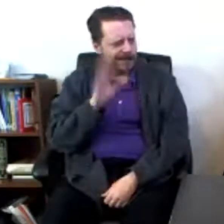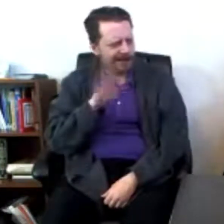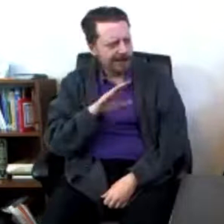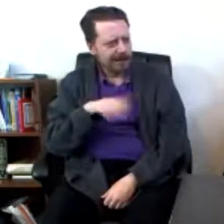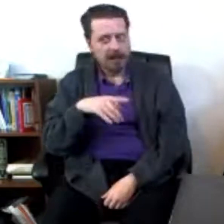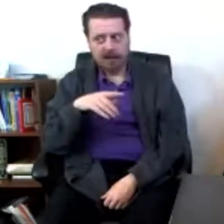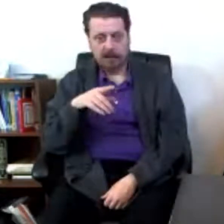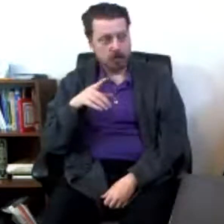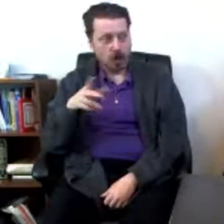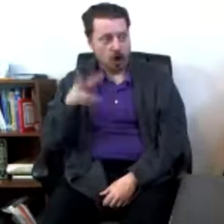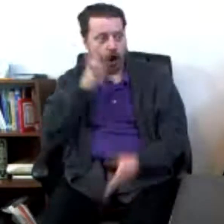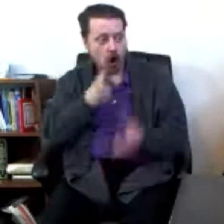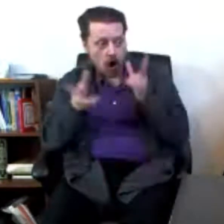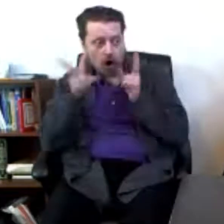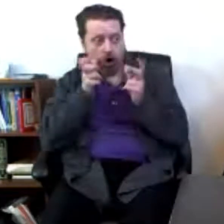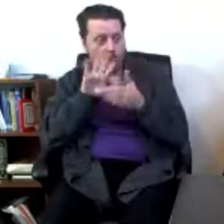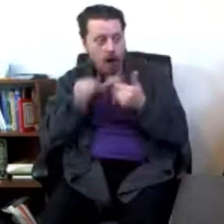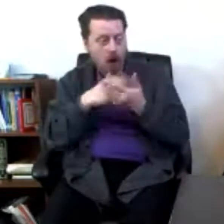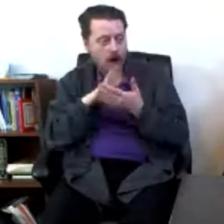unto you?